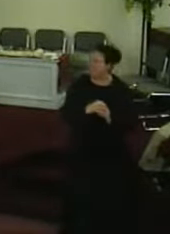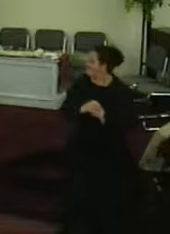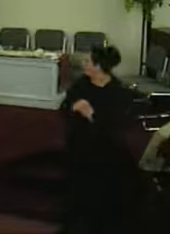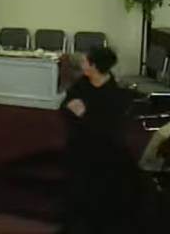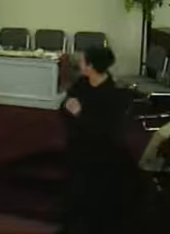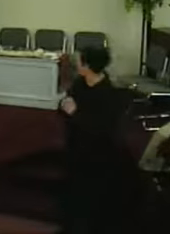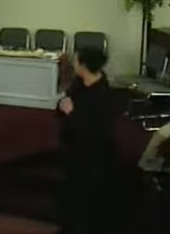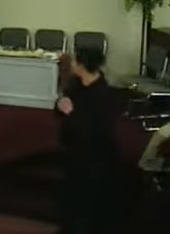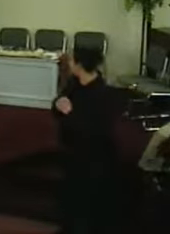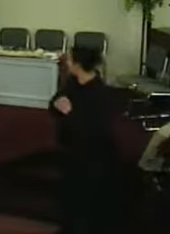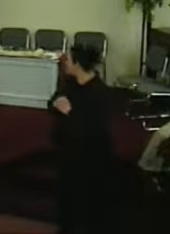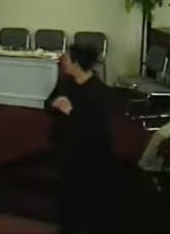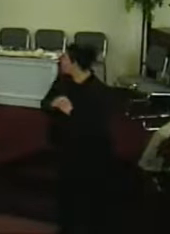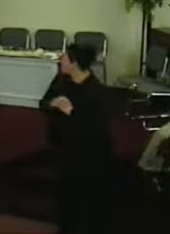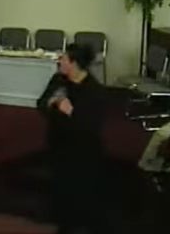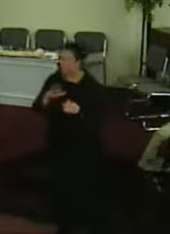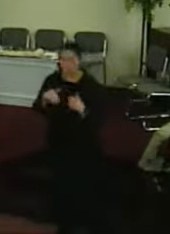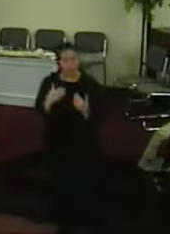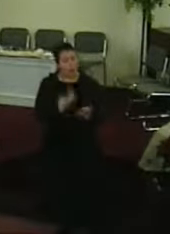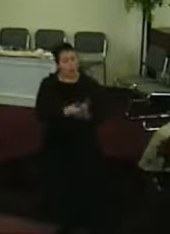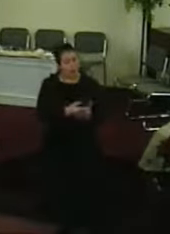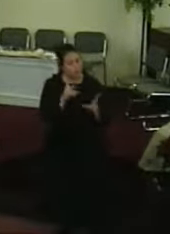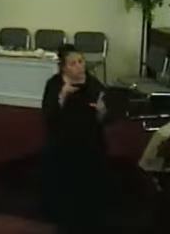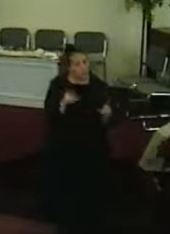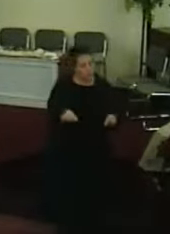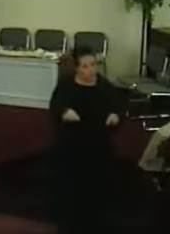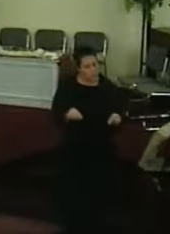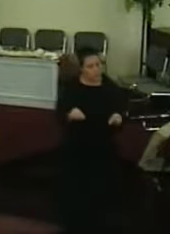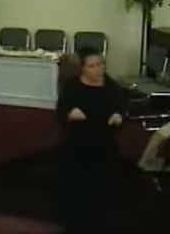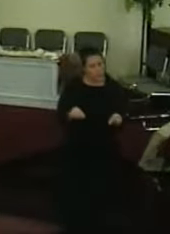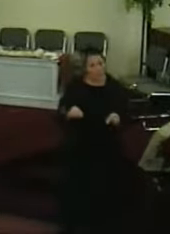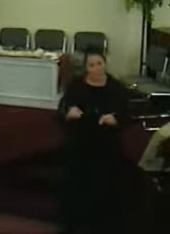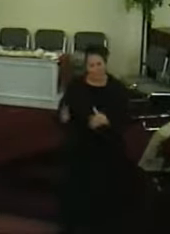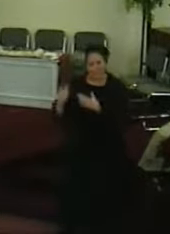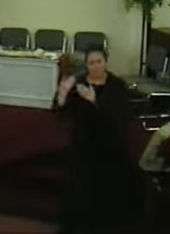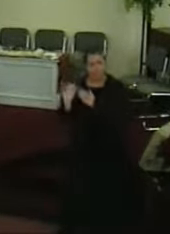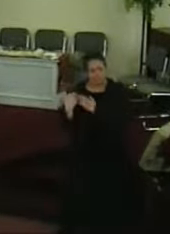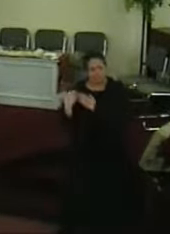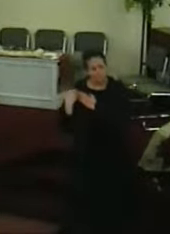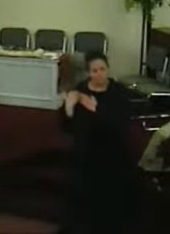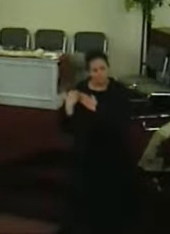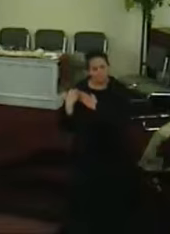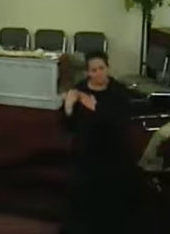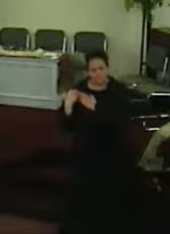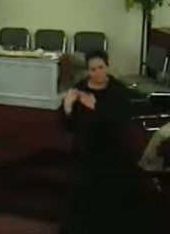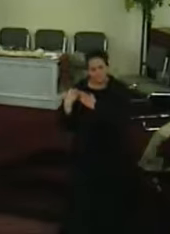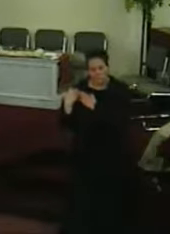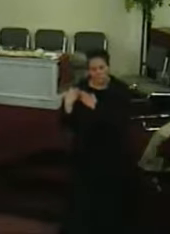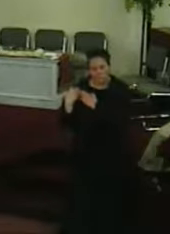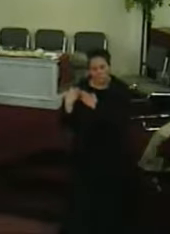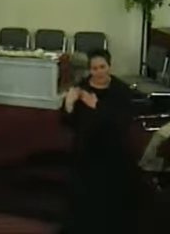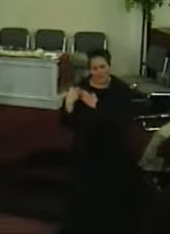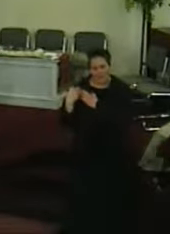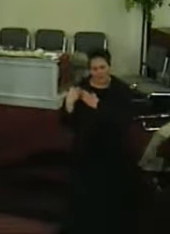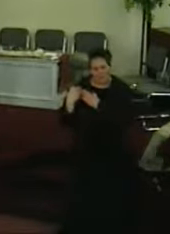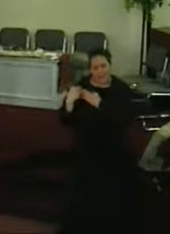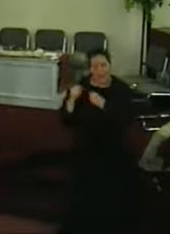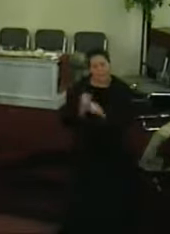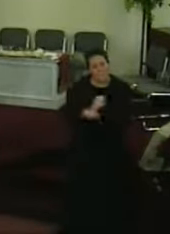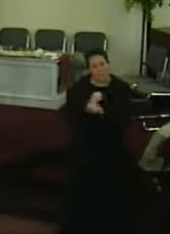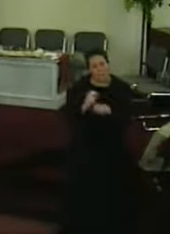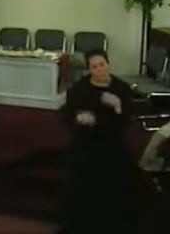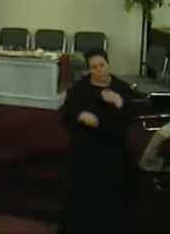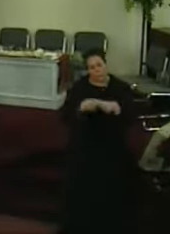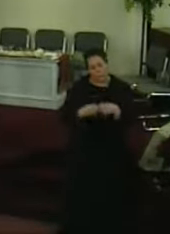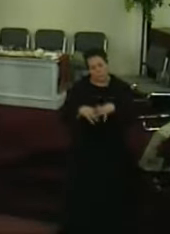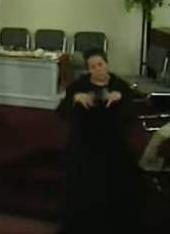See, when all you're doing is carrying your microscope, all you're doing is trying to blow up your problems, all you're